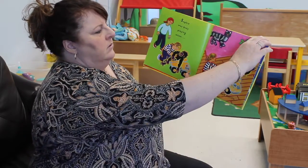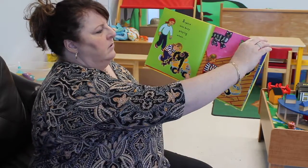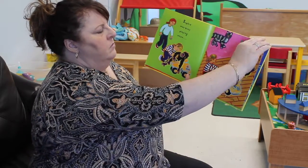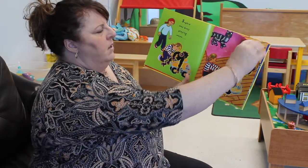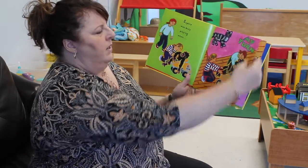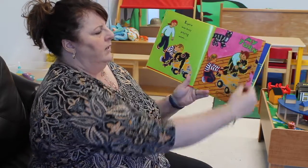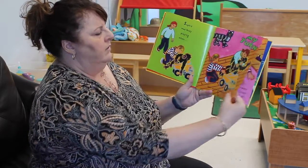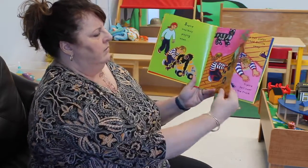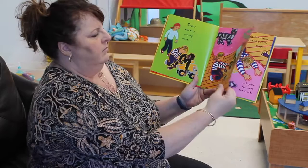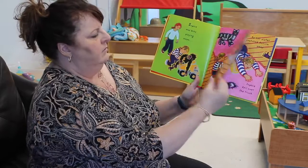Oh my.